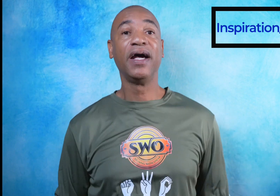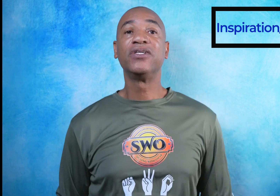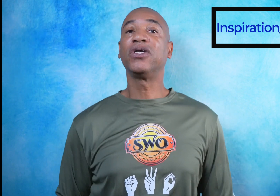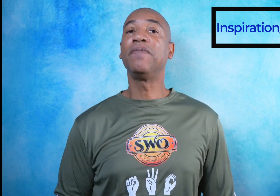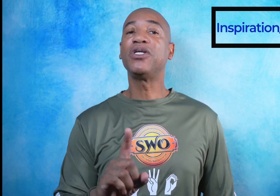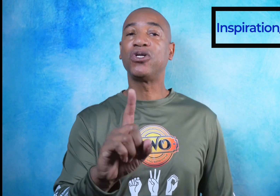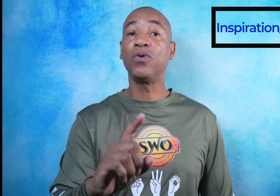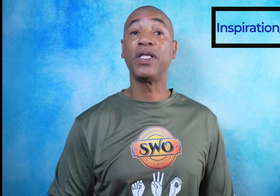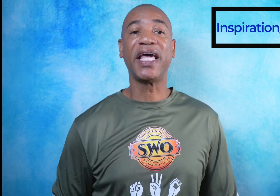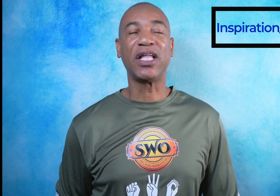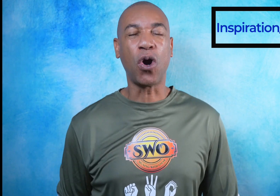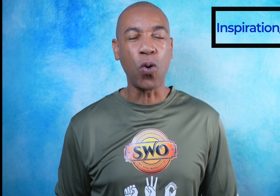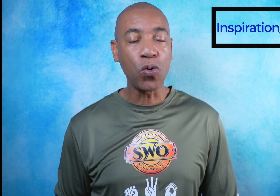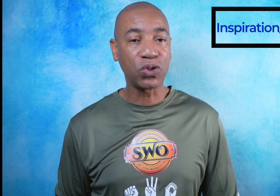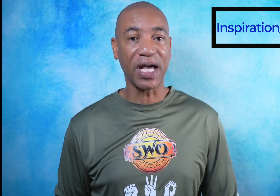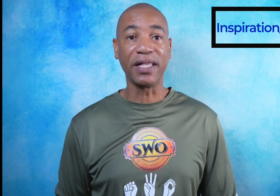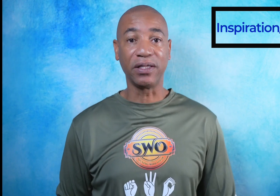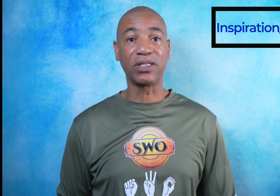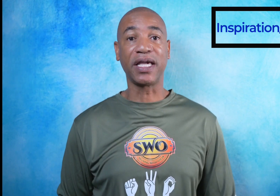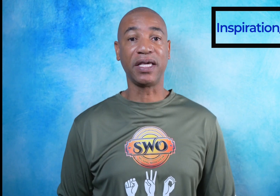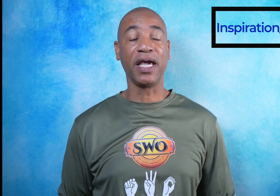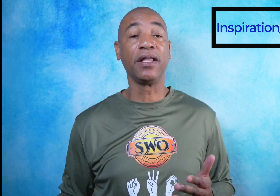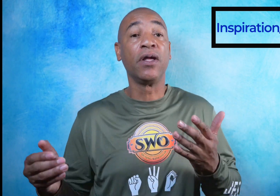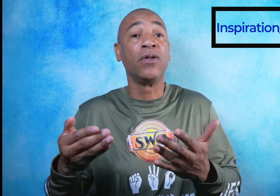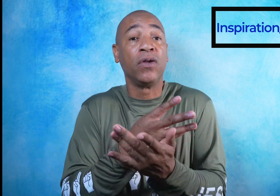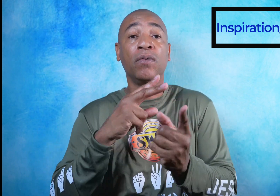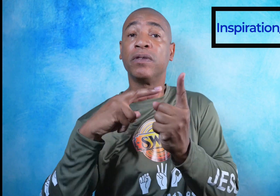So let me show you what that whole sign looks like again.